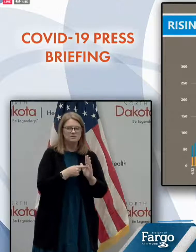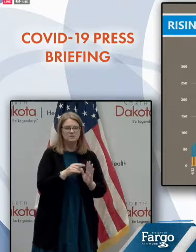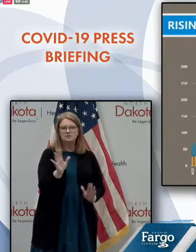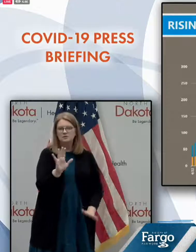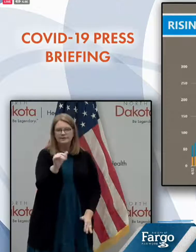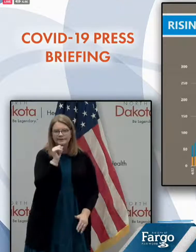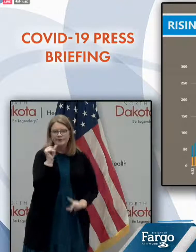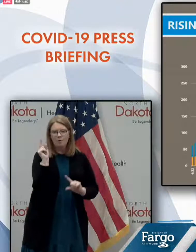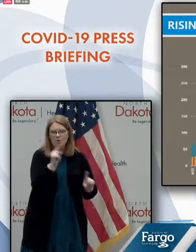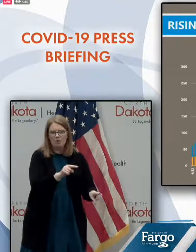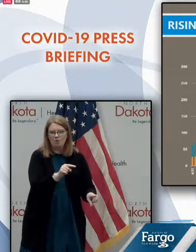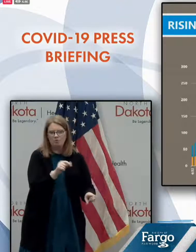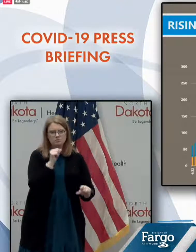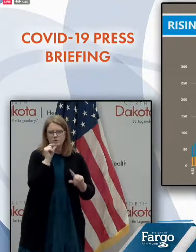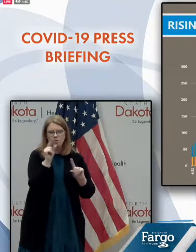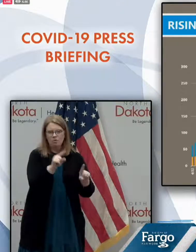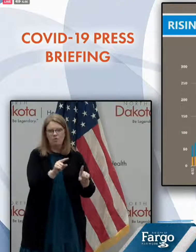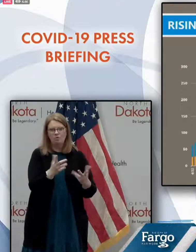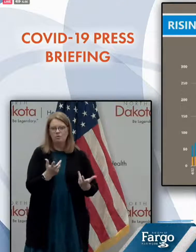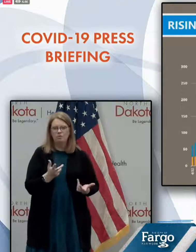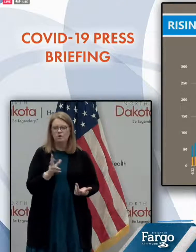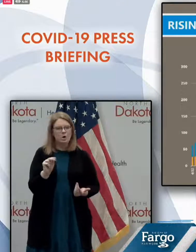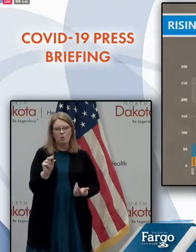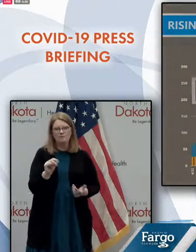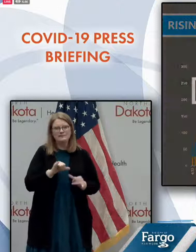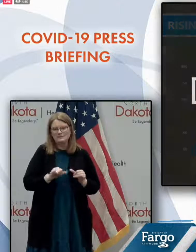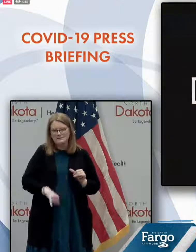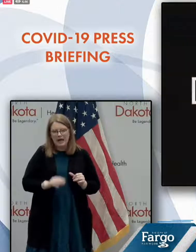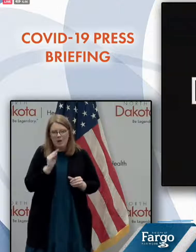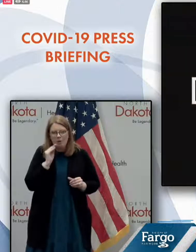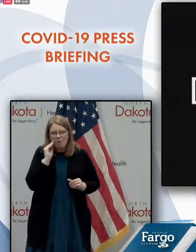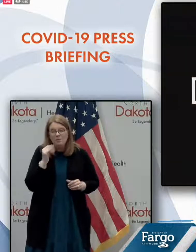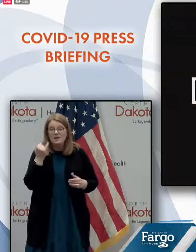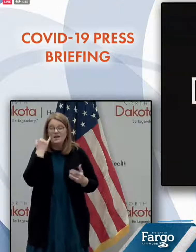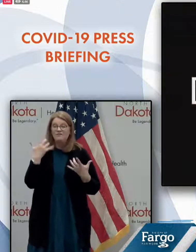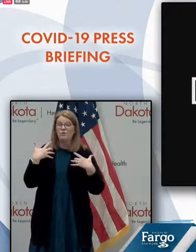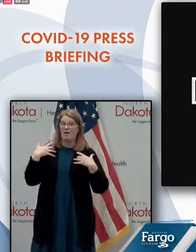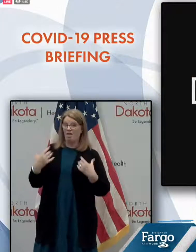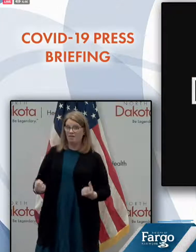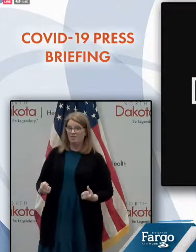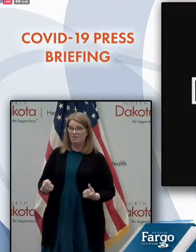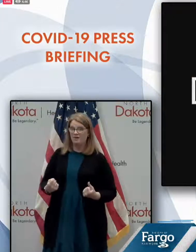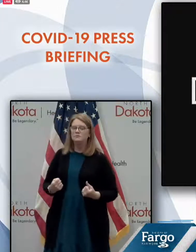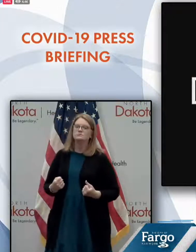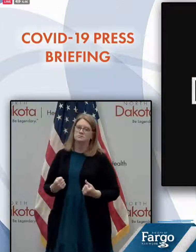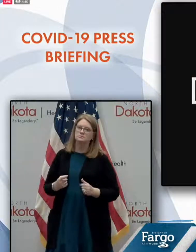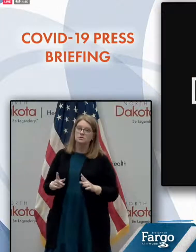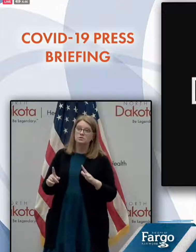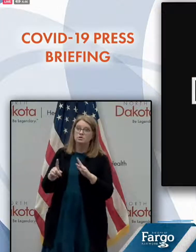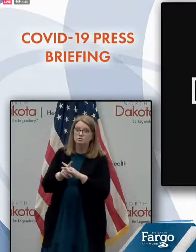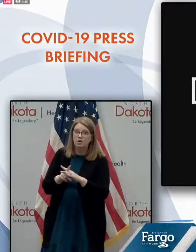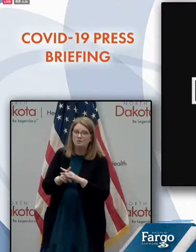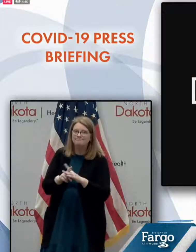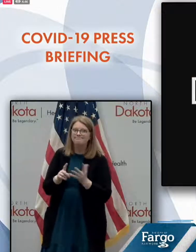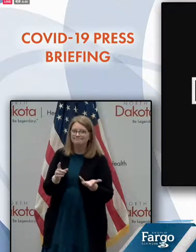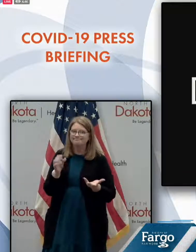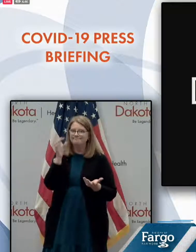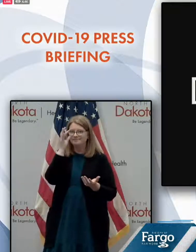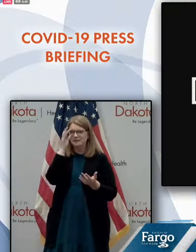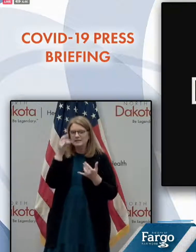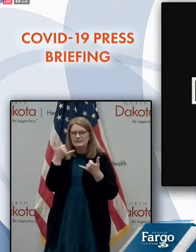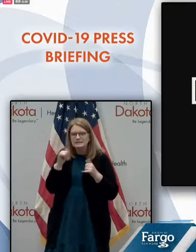long-term care facilities. And when you do visit, if you're healthy and you're going, make sure that you're wearing the appropriate